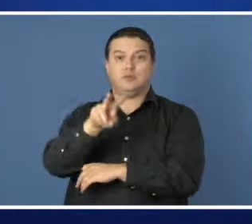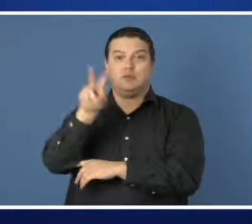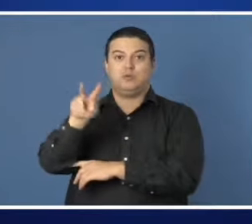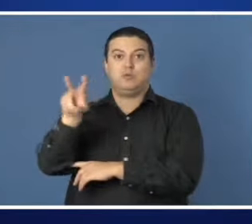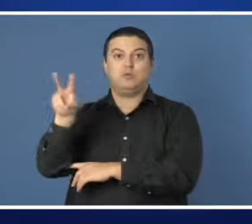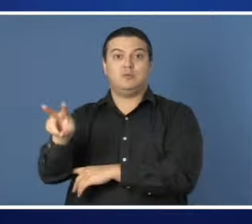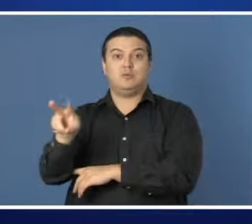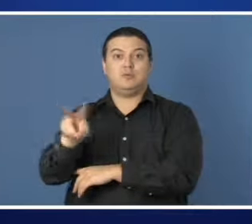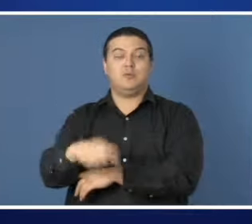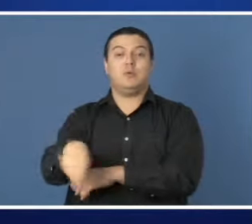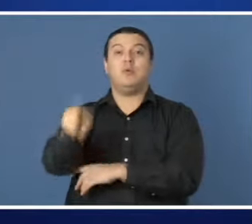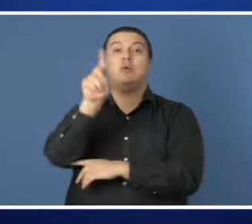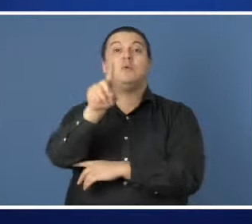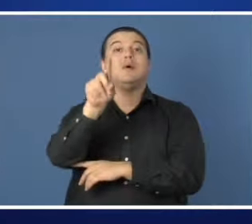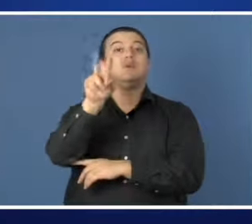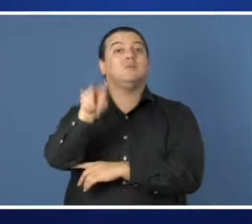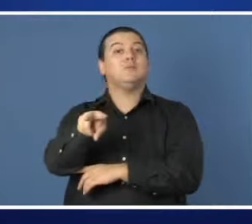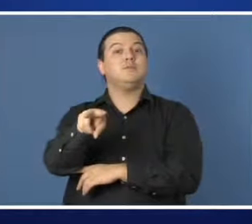1-800-222-1222.